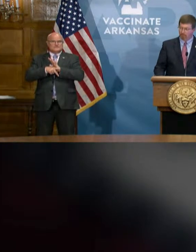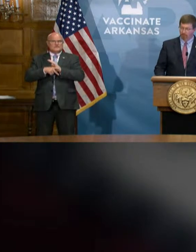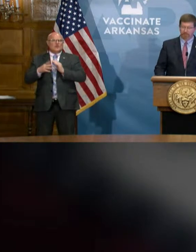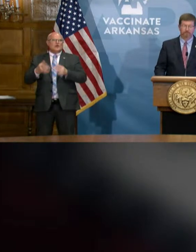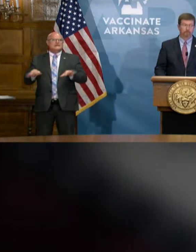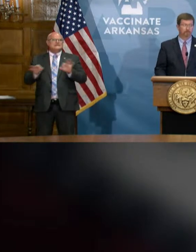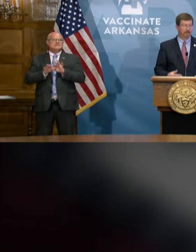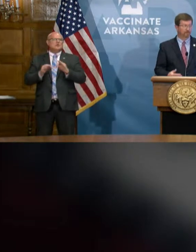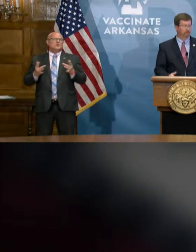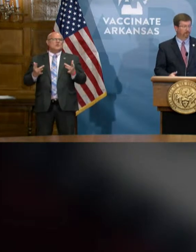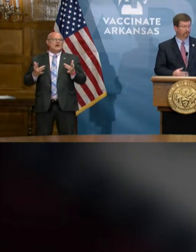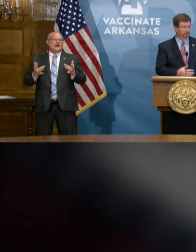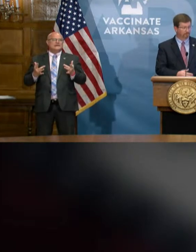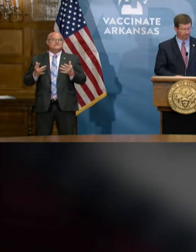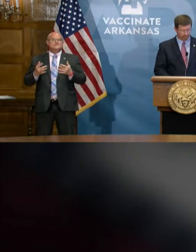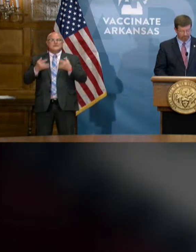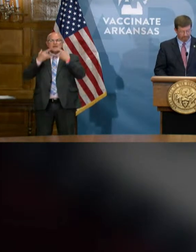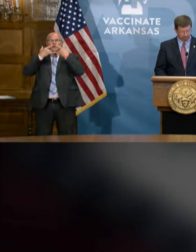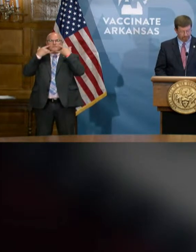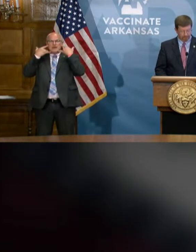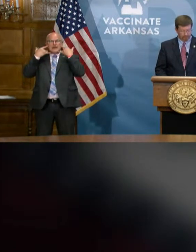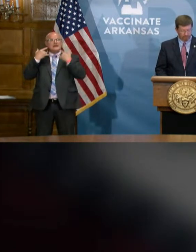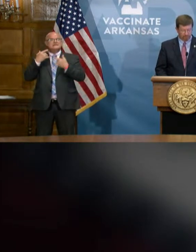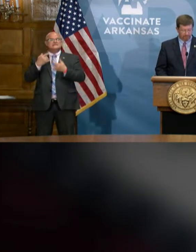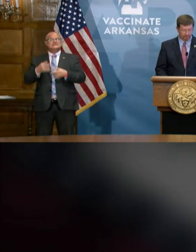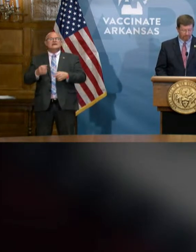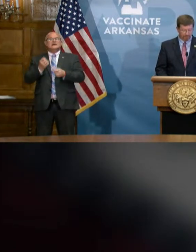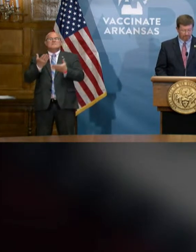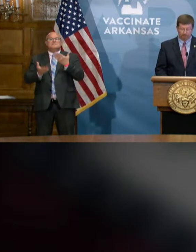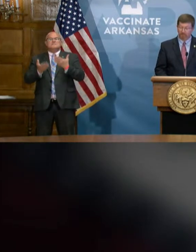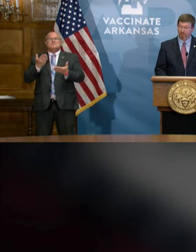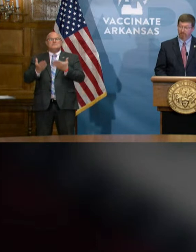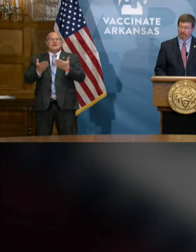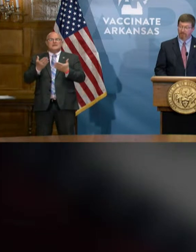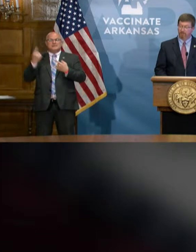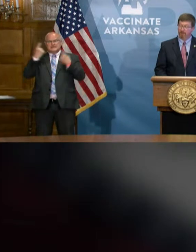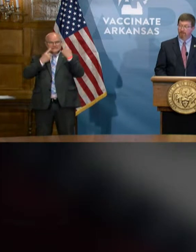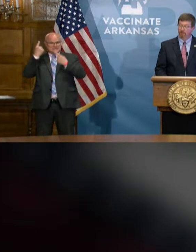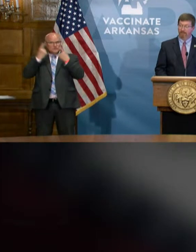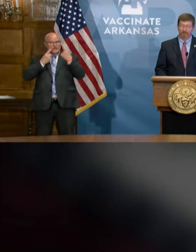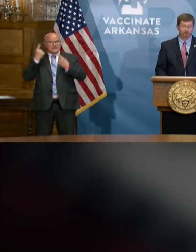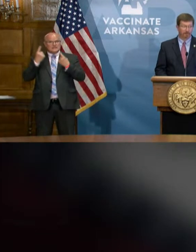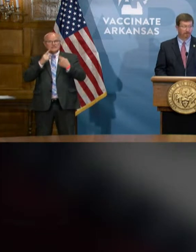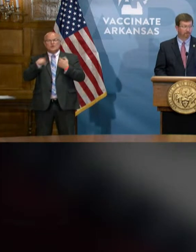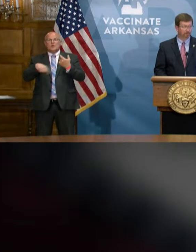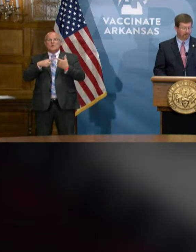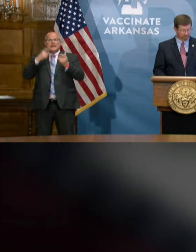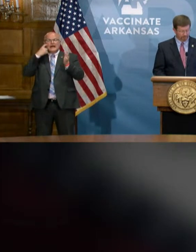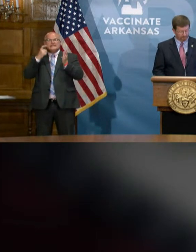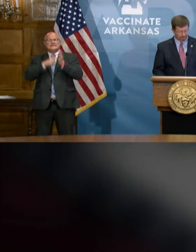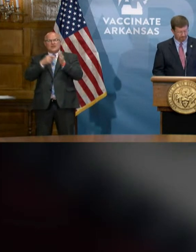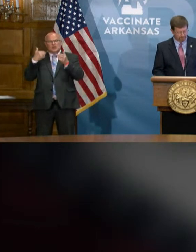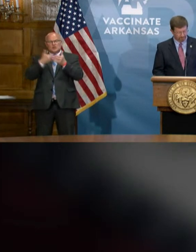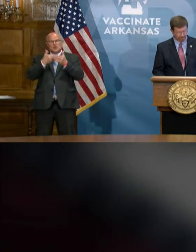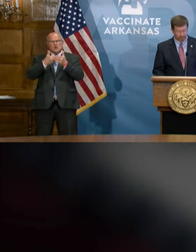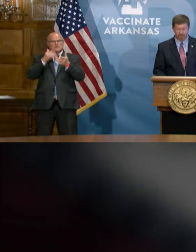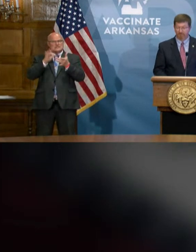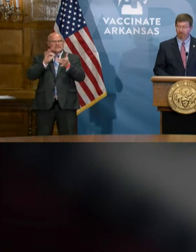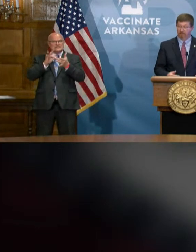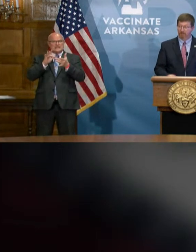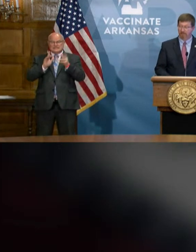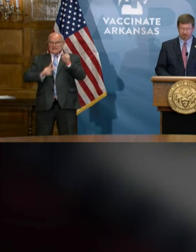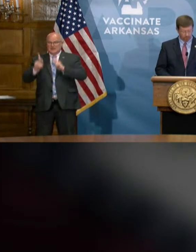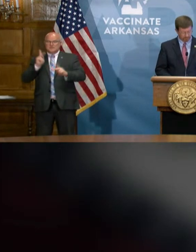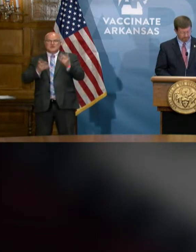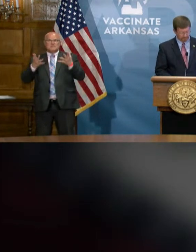Why is this important? Well, mask wearing, as you'll see in a second, may be taken into consideration when identifying close contacts and identifying